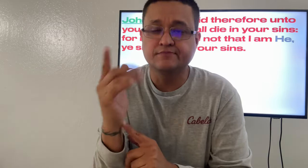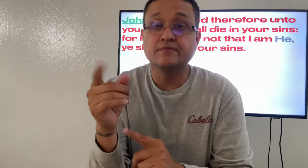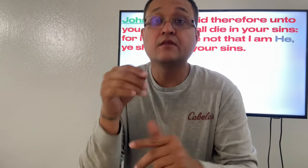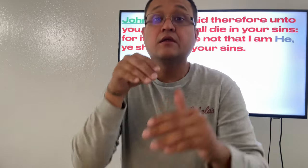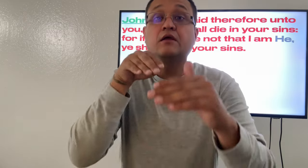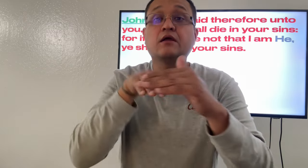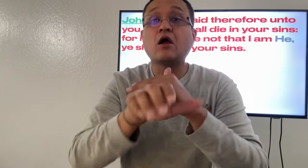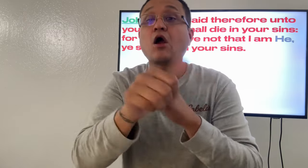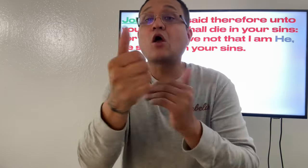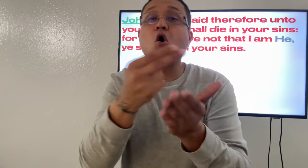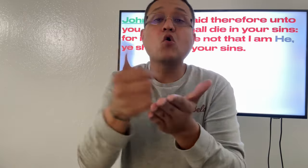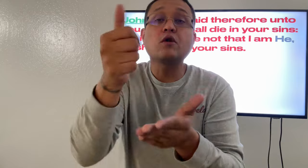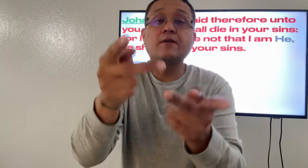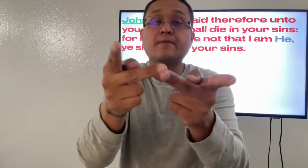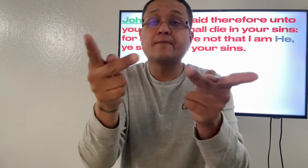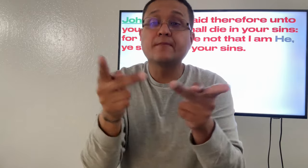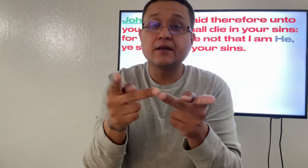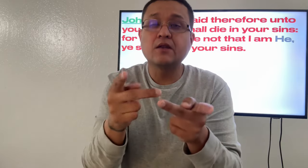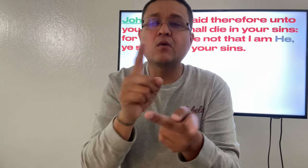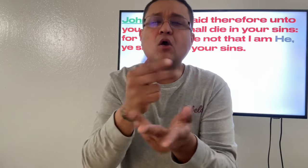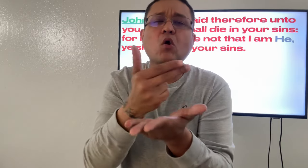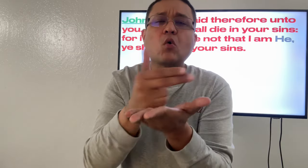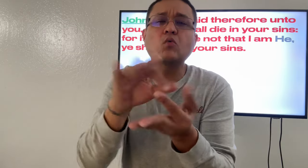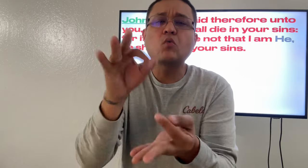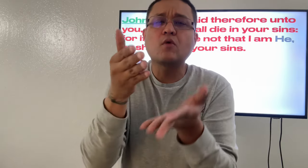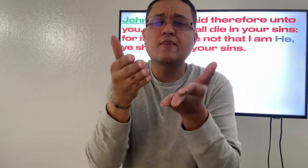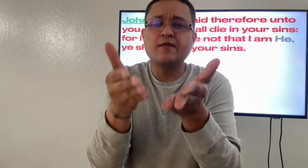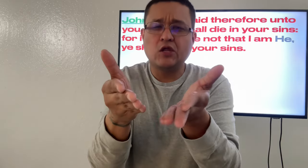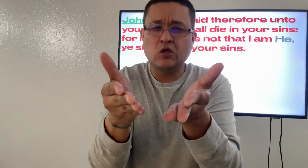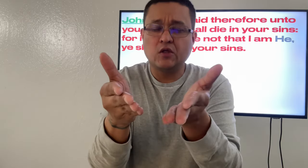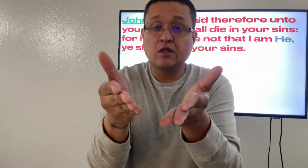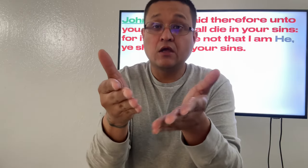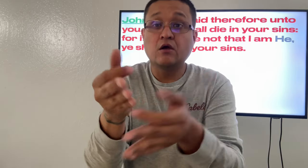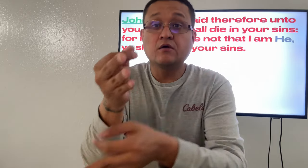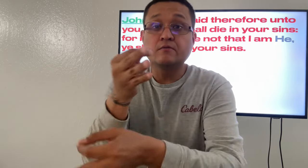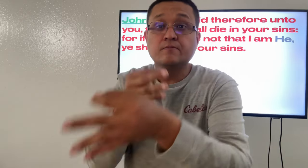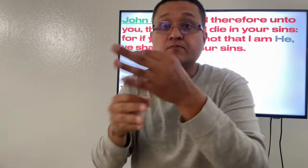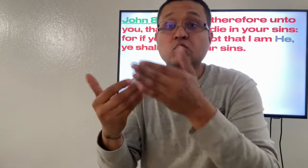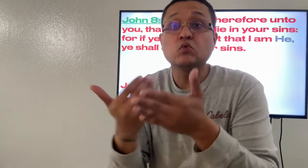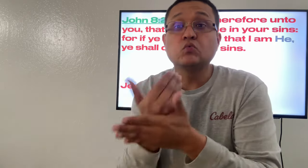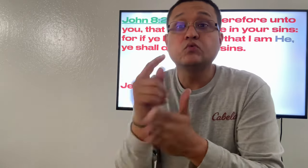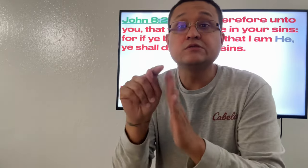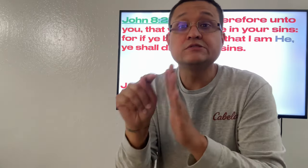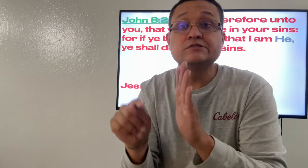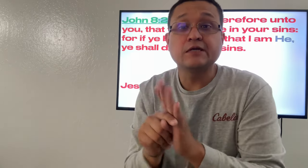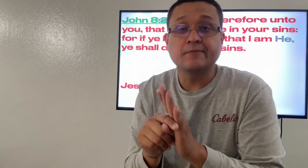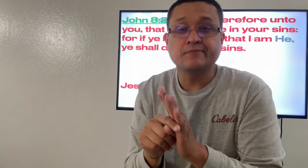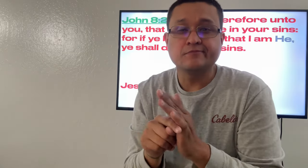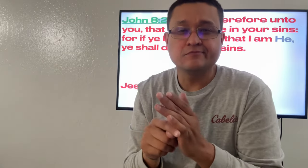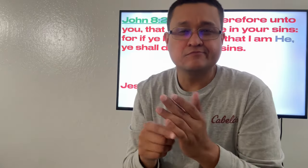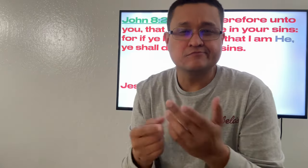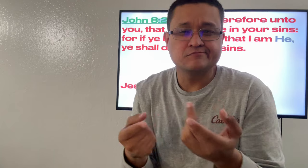They had to eat bread. had to give the sacrifice to the priest in the holy place.